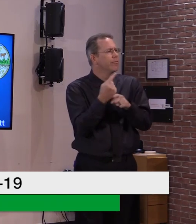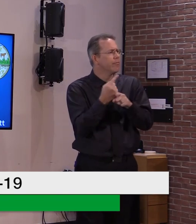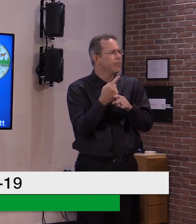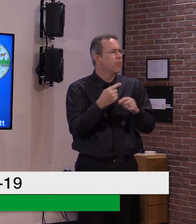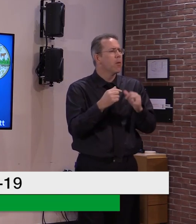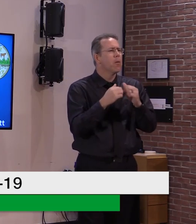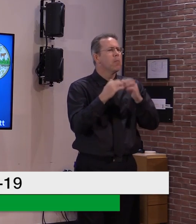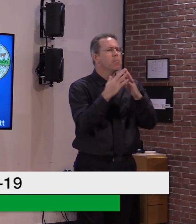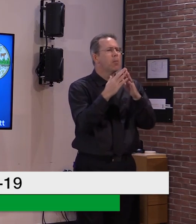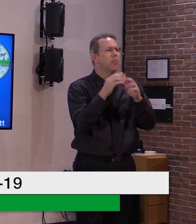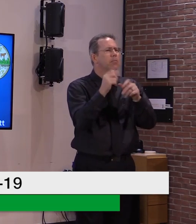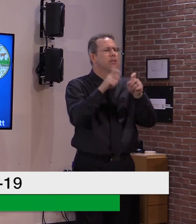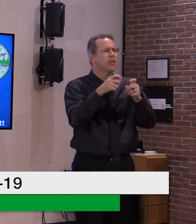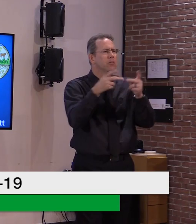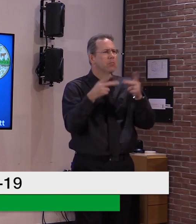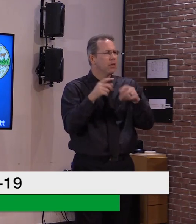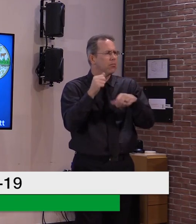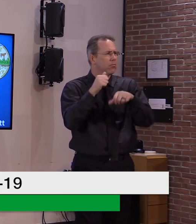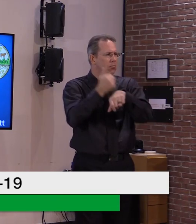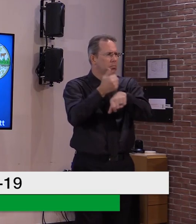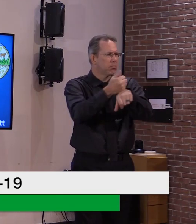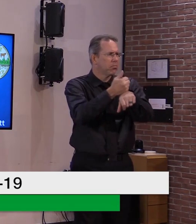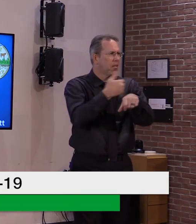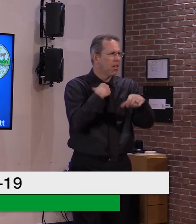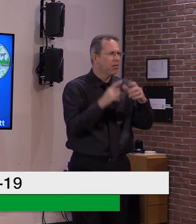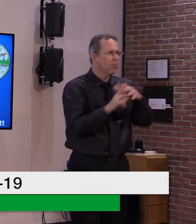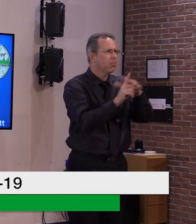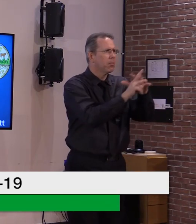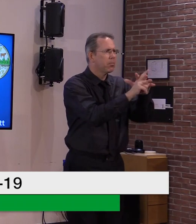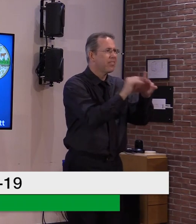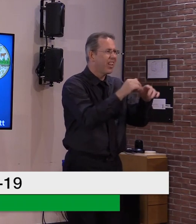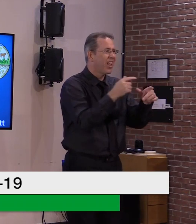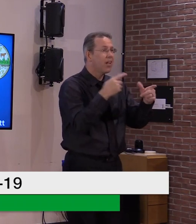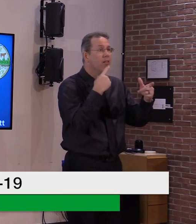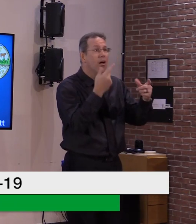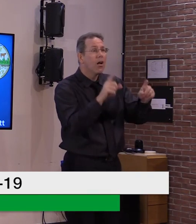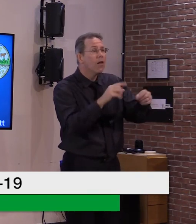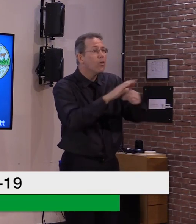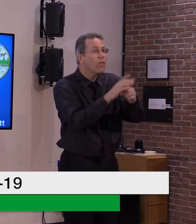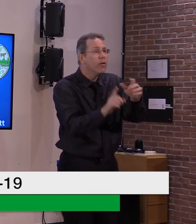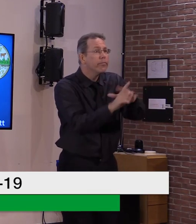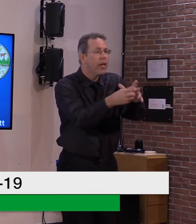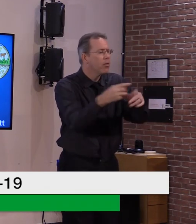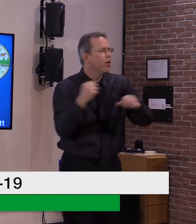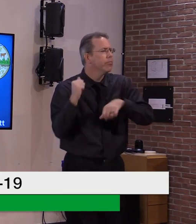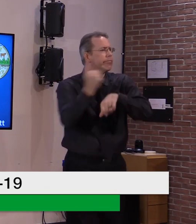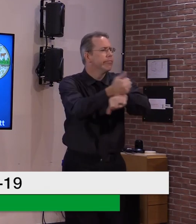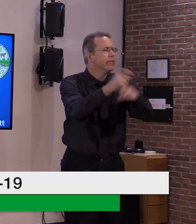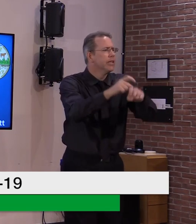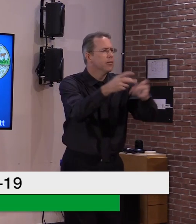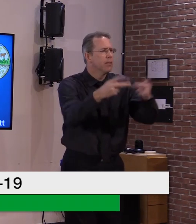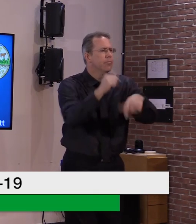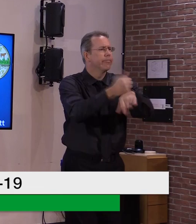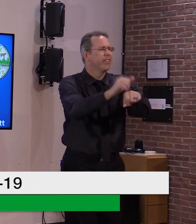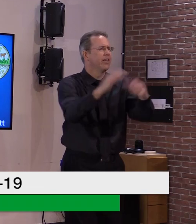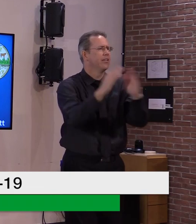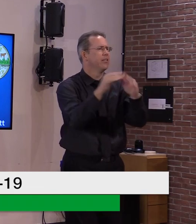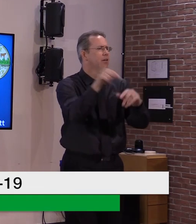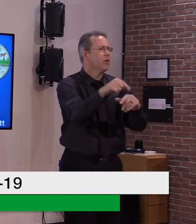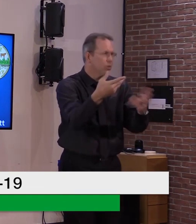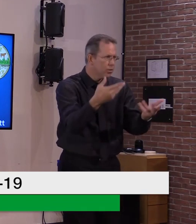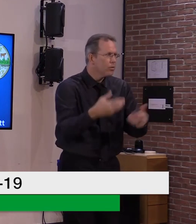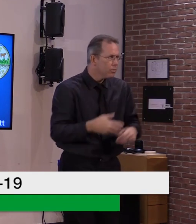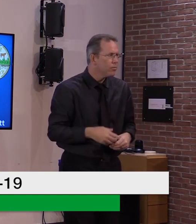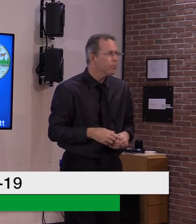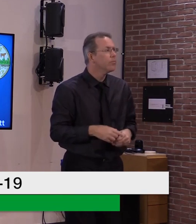state that everybody is used to the papa registration will be coming online for those new